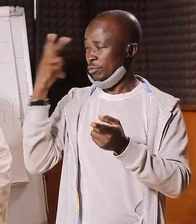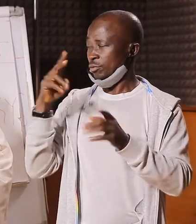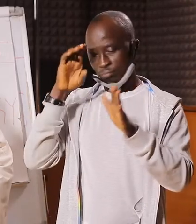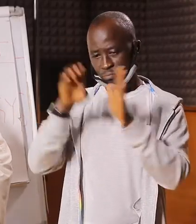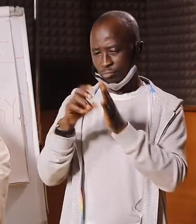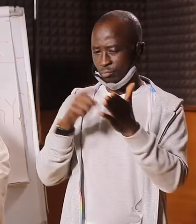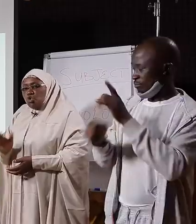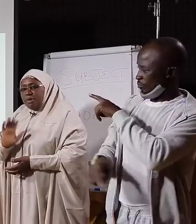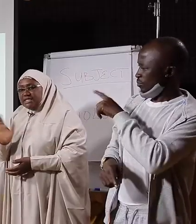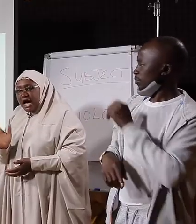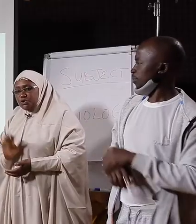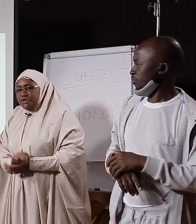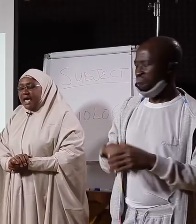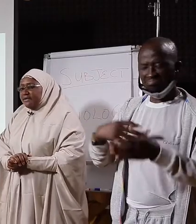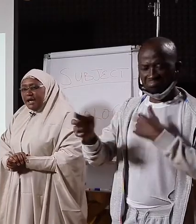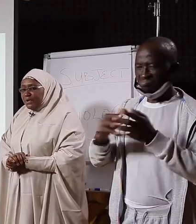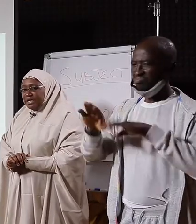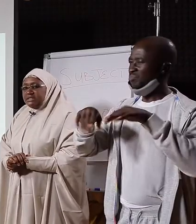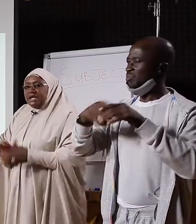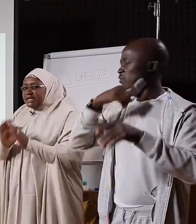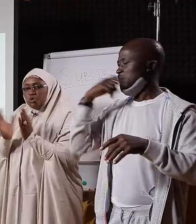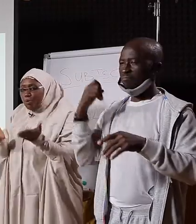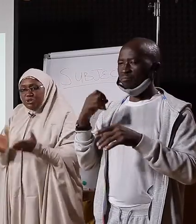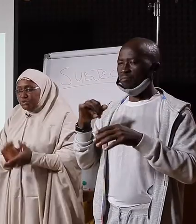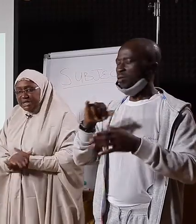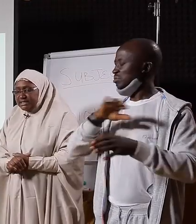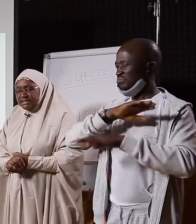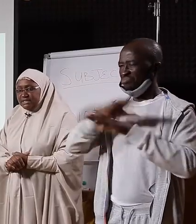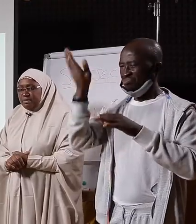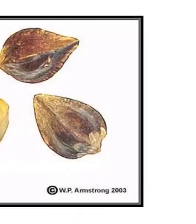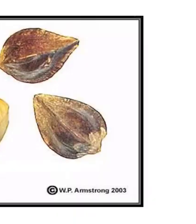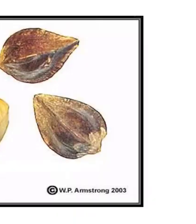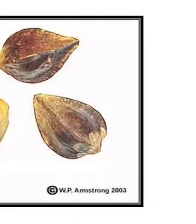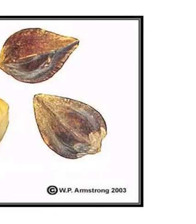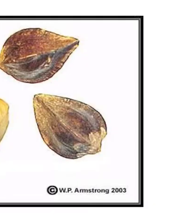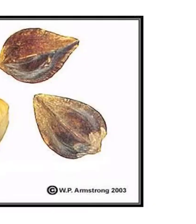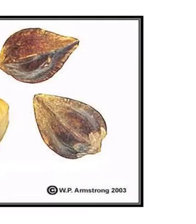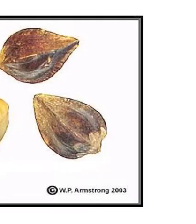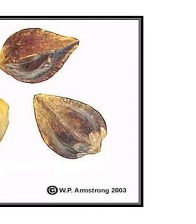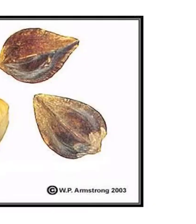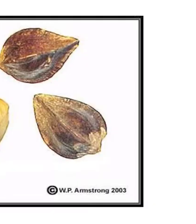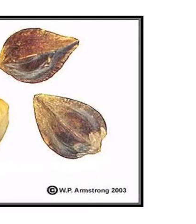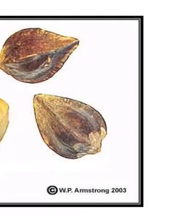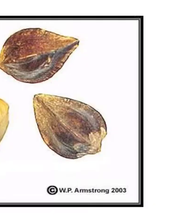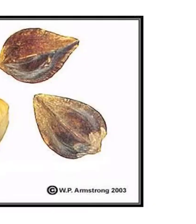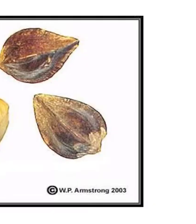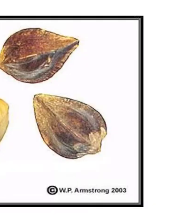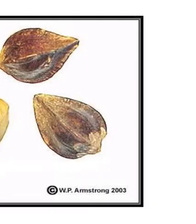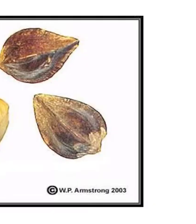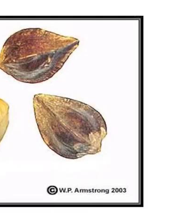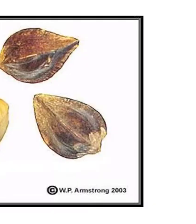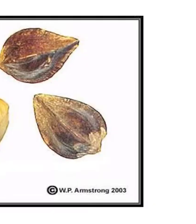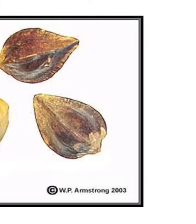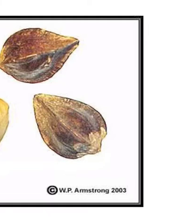seed of akin. No matter how dry and ripened it is, it doesn't open to release the seed. The seed are always attached to the